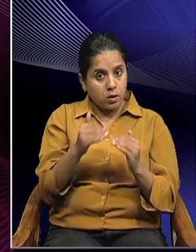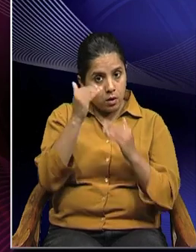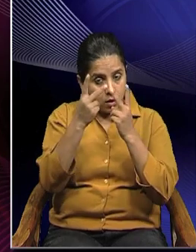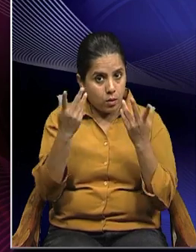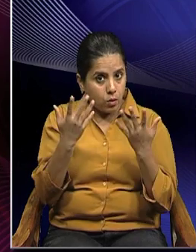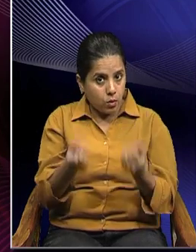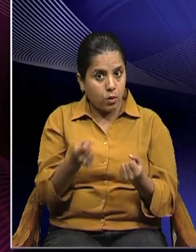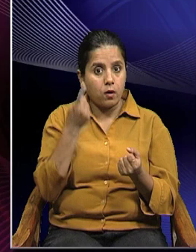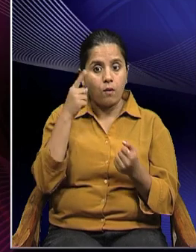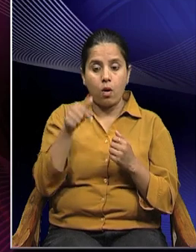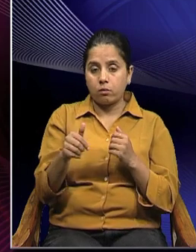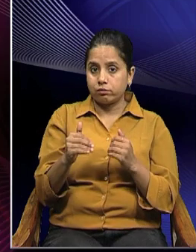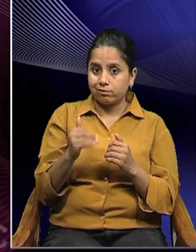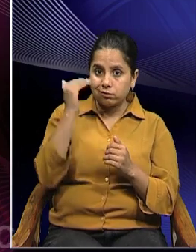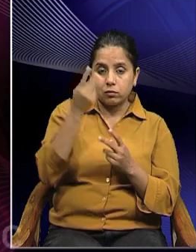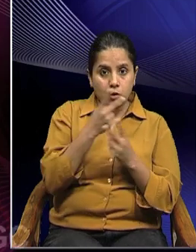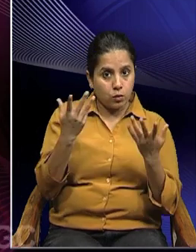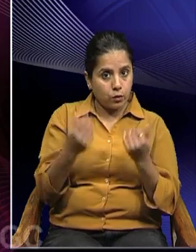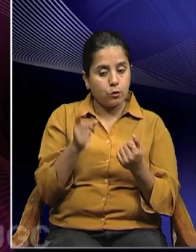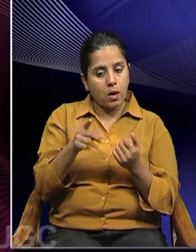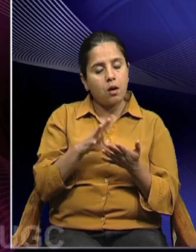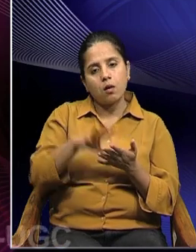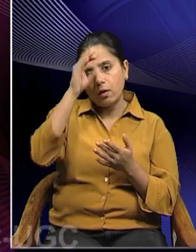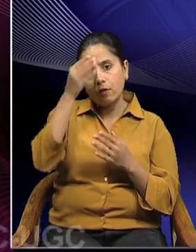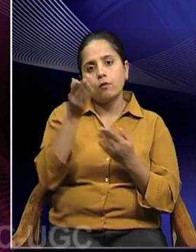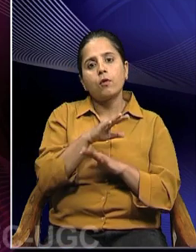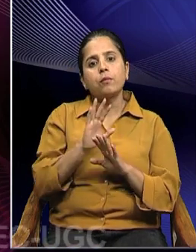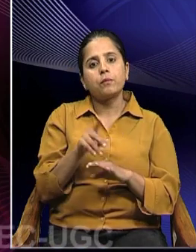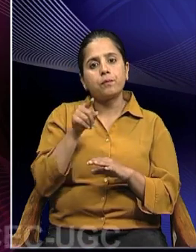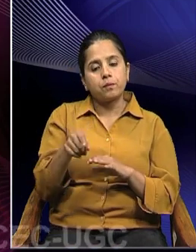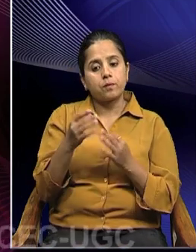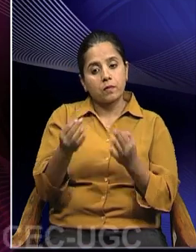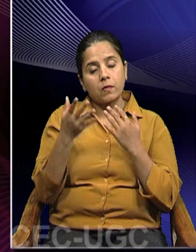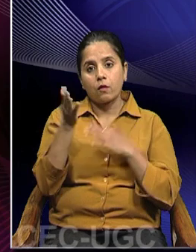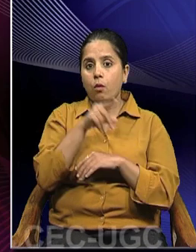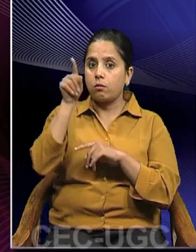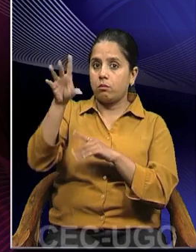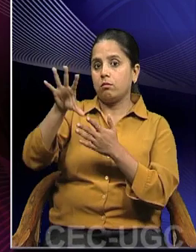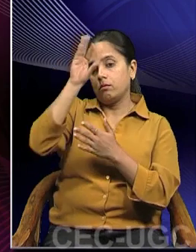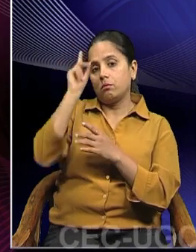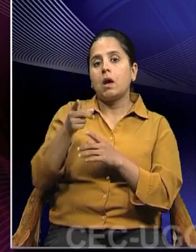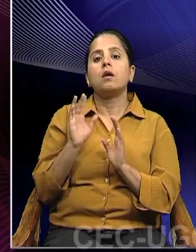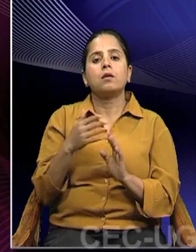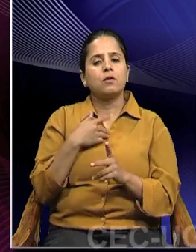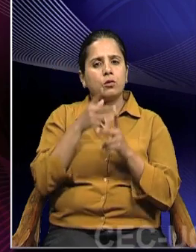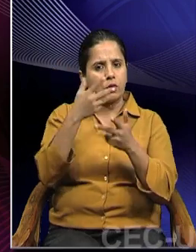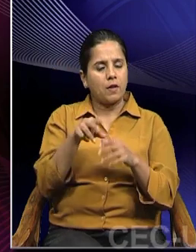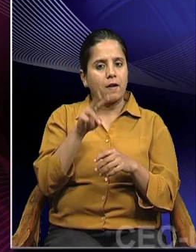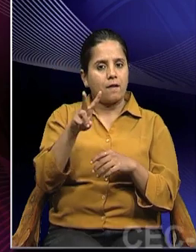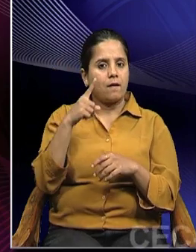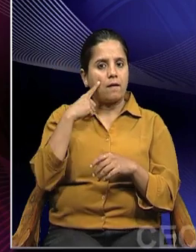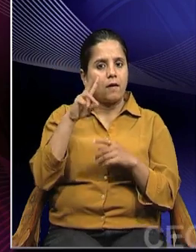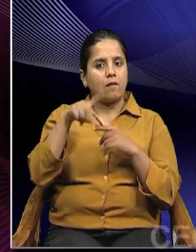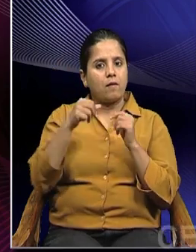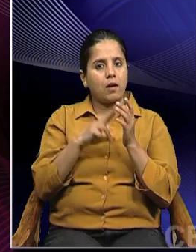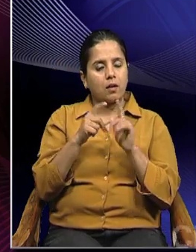to go for advancement, you have to learn from the excellent ones. And as I told you that Swami Vivekananda has